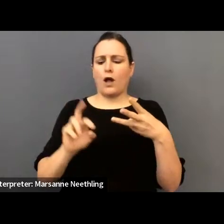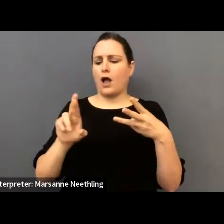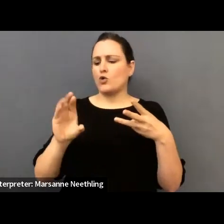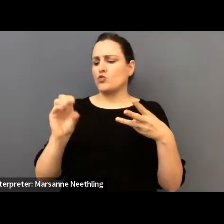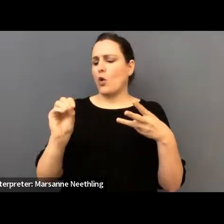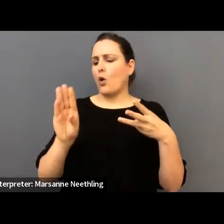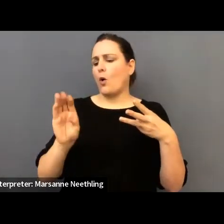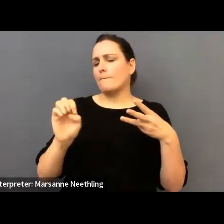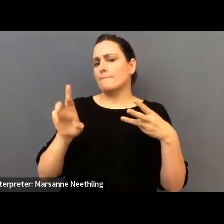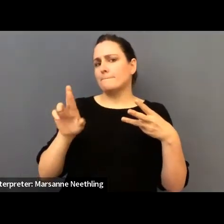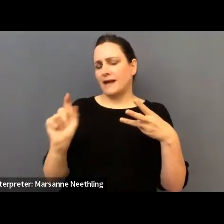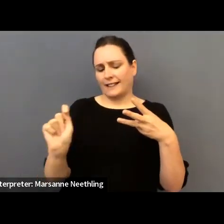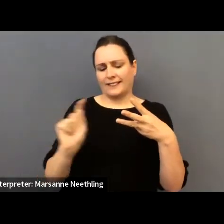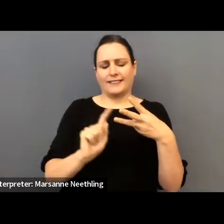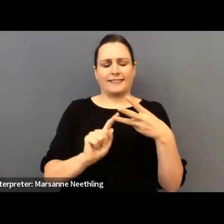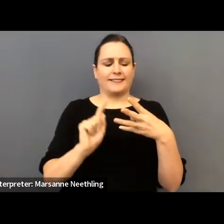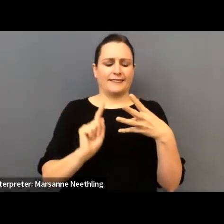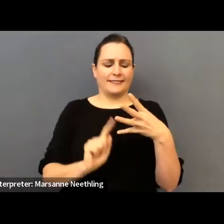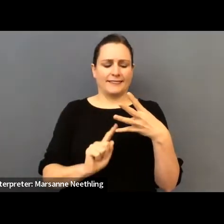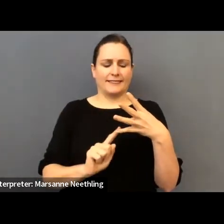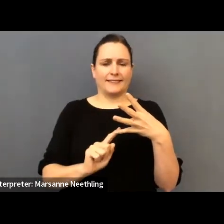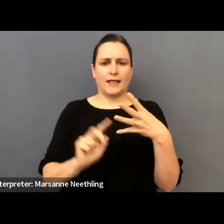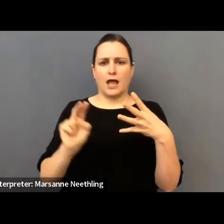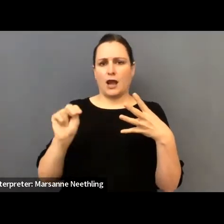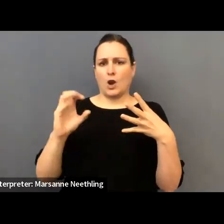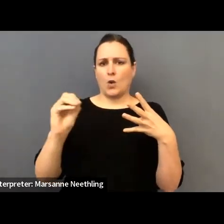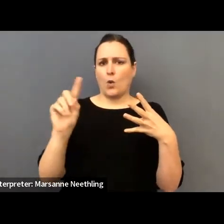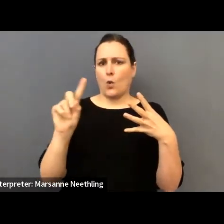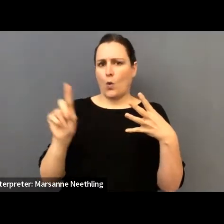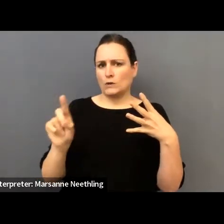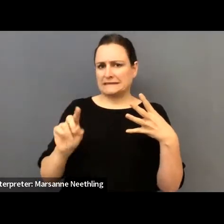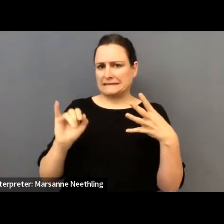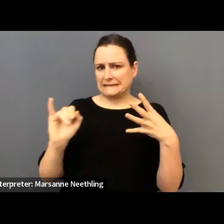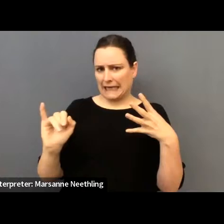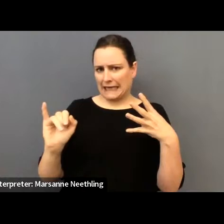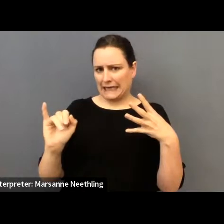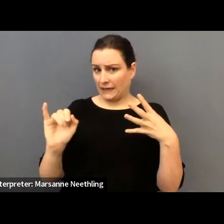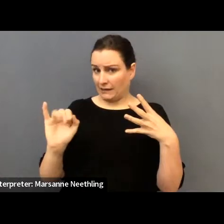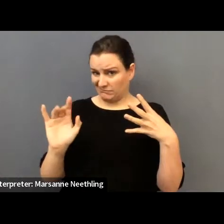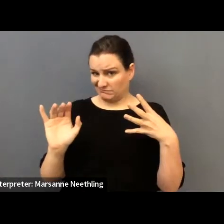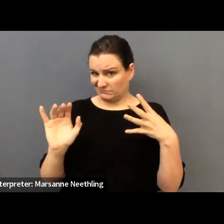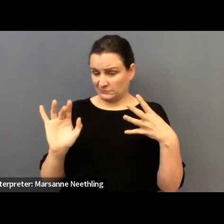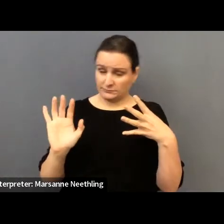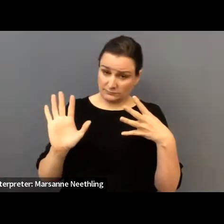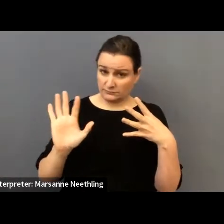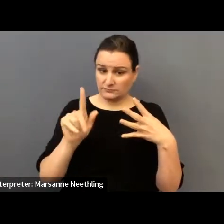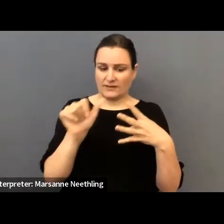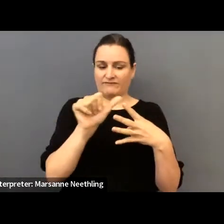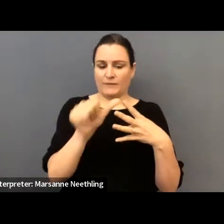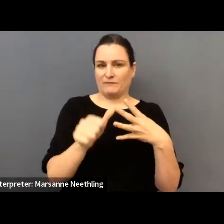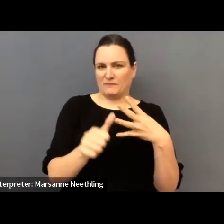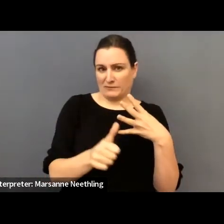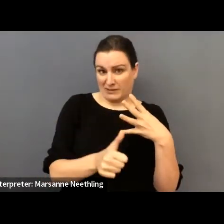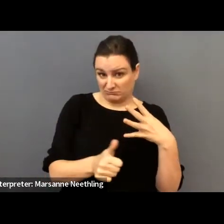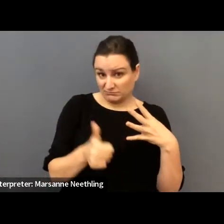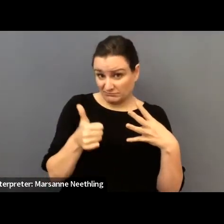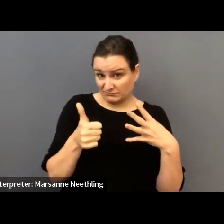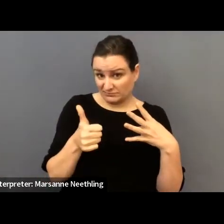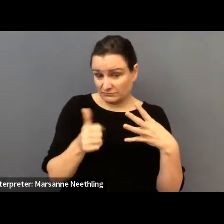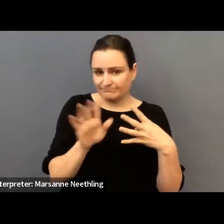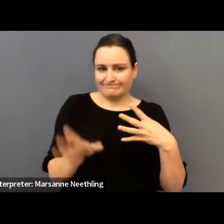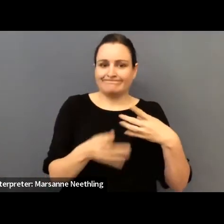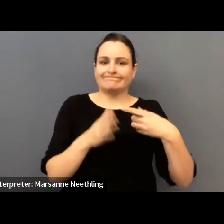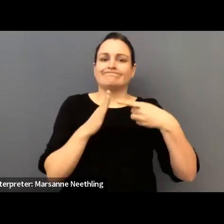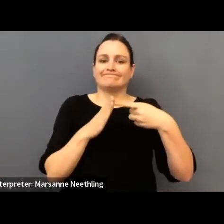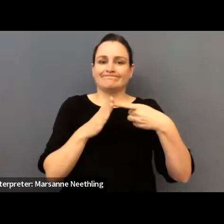Meima, and then we have Nozi Delubob. If you can do it in that order. Lovely. Can we take the